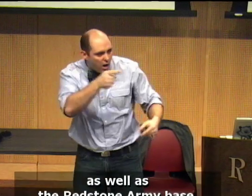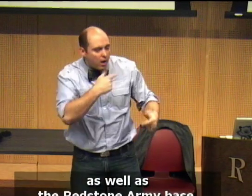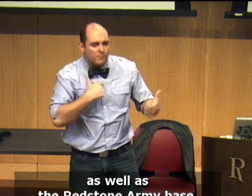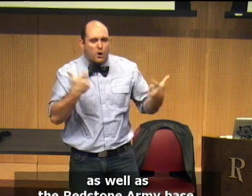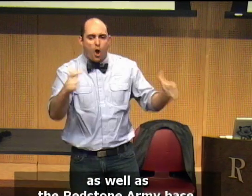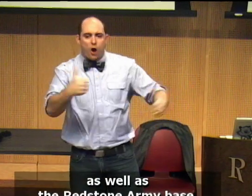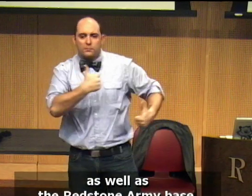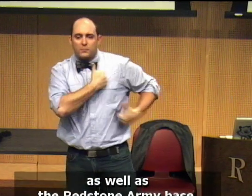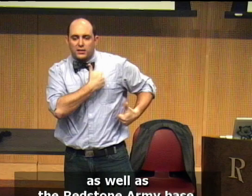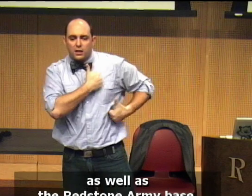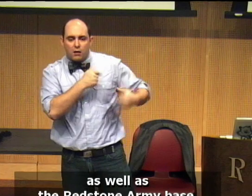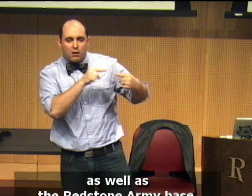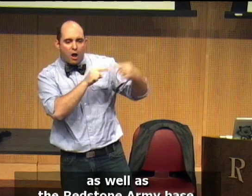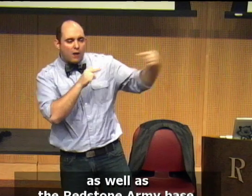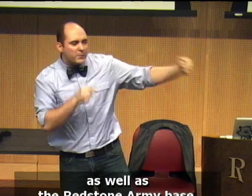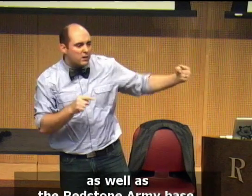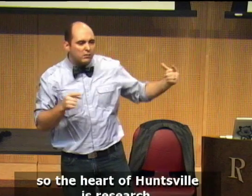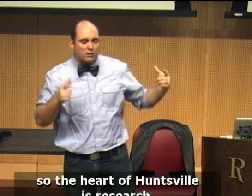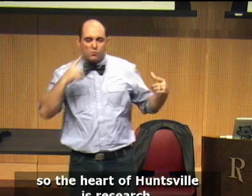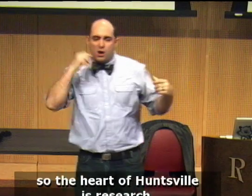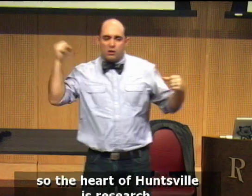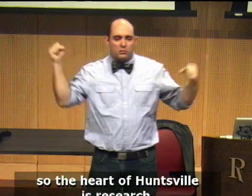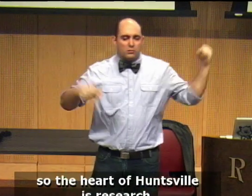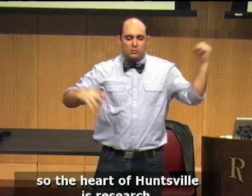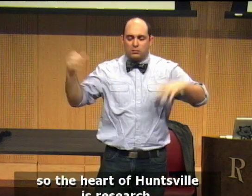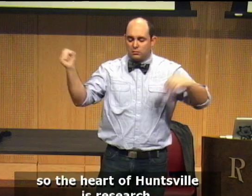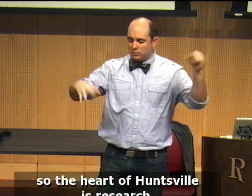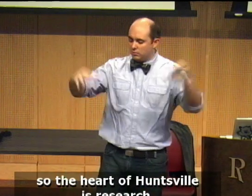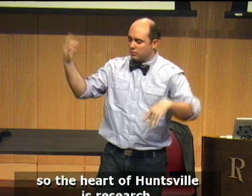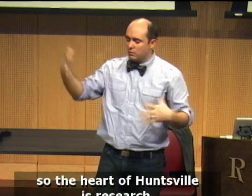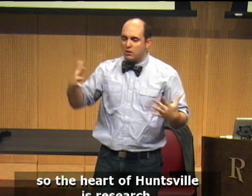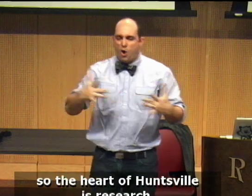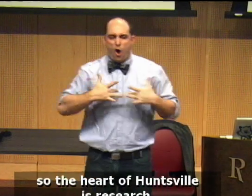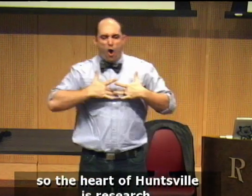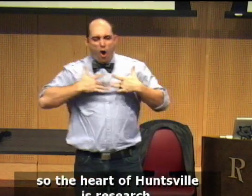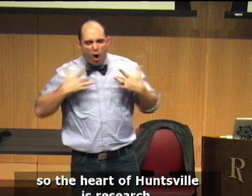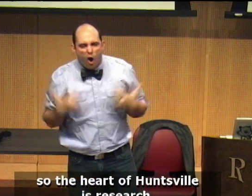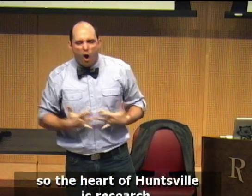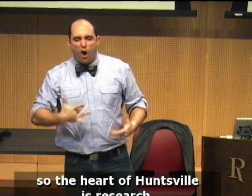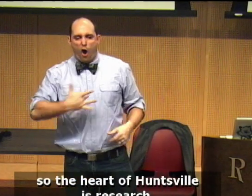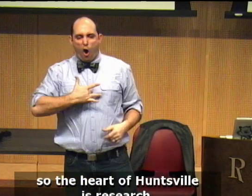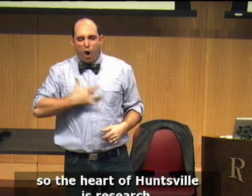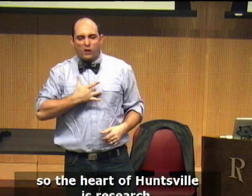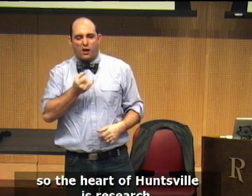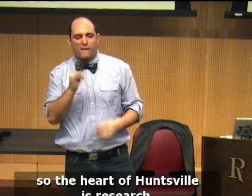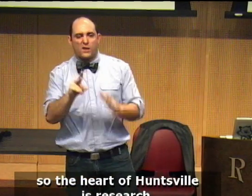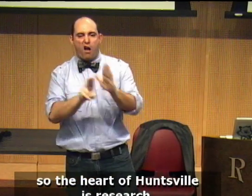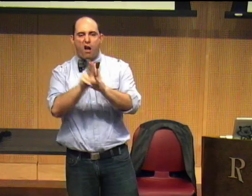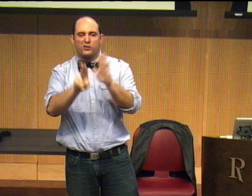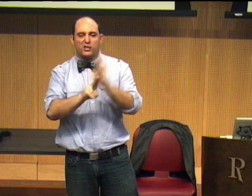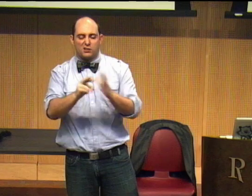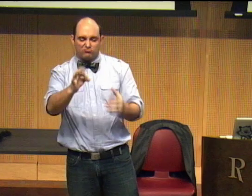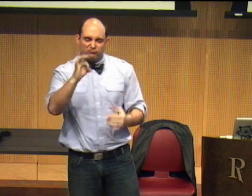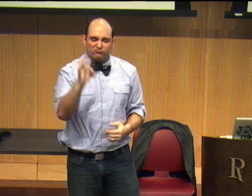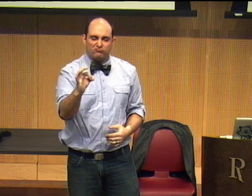the Redstone Army base. So the heart of Huntsville is research.